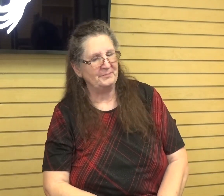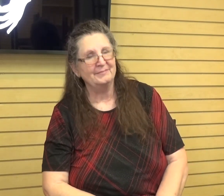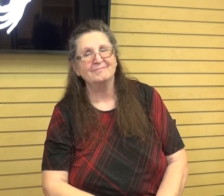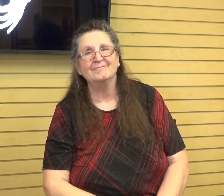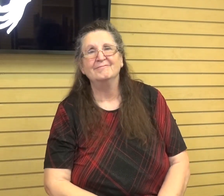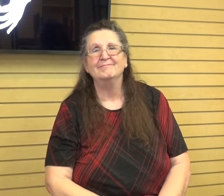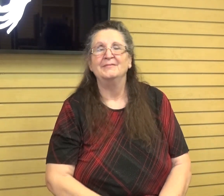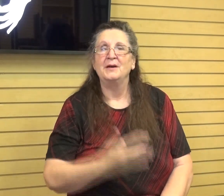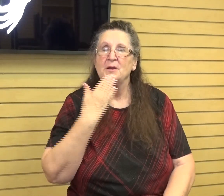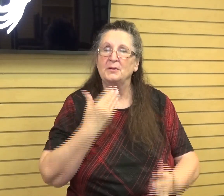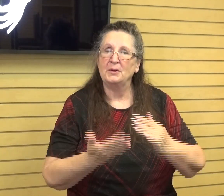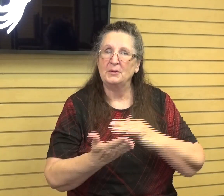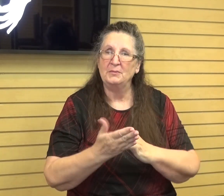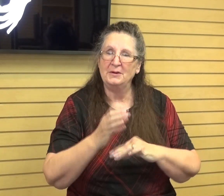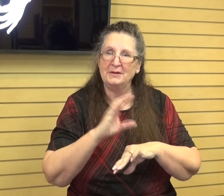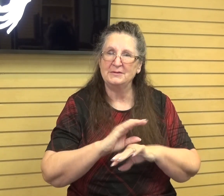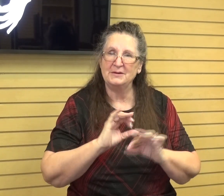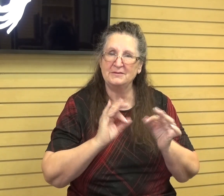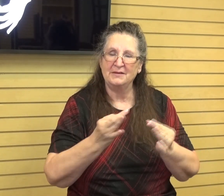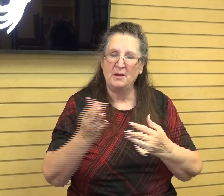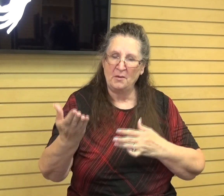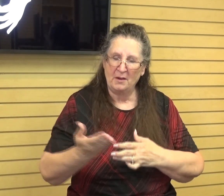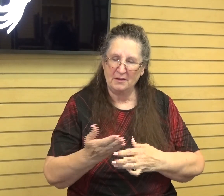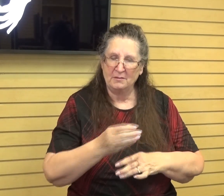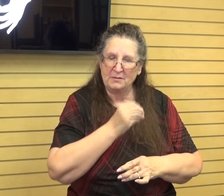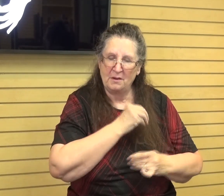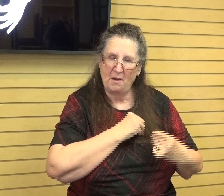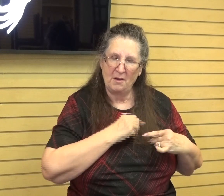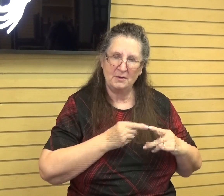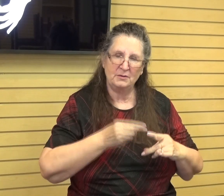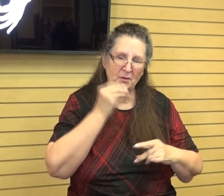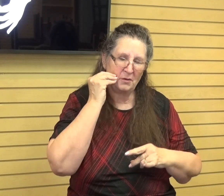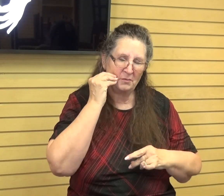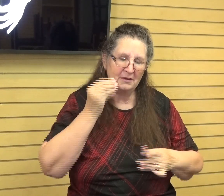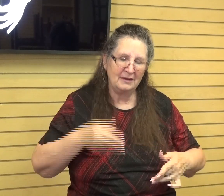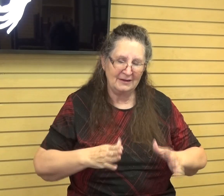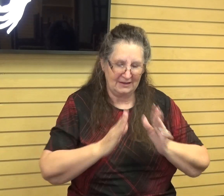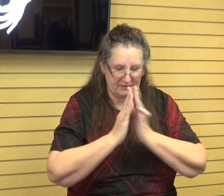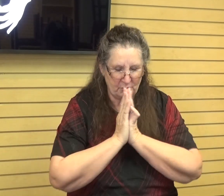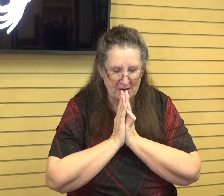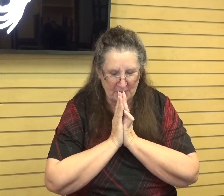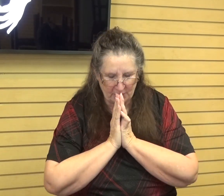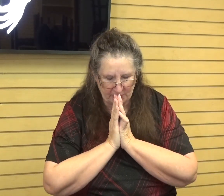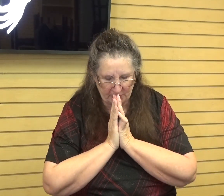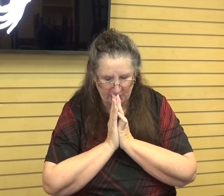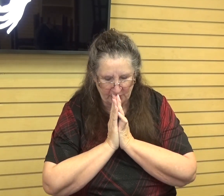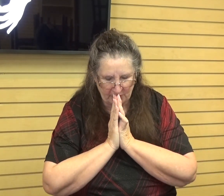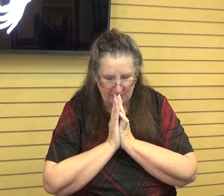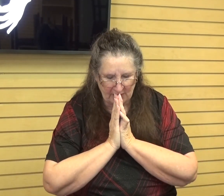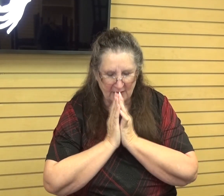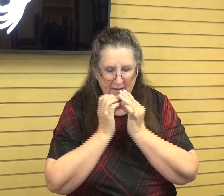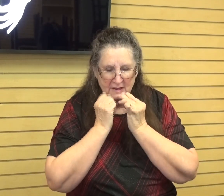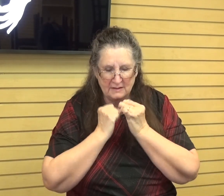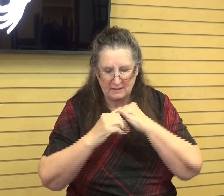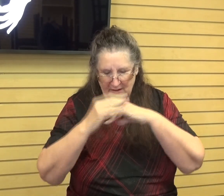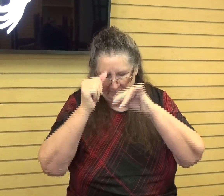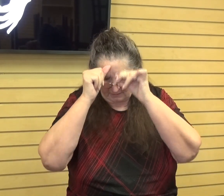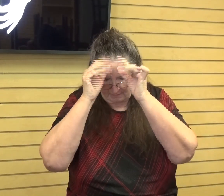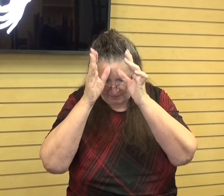Good morning, church family, and welcome to Heart to Home. Let's pray. Dear Heavenly Father, we just thank you for this day and once